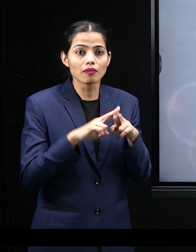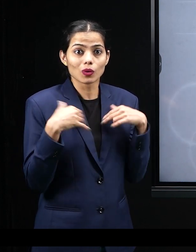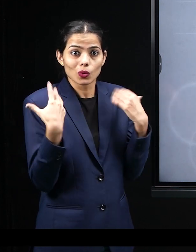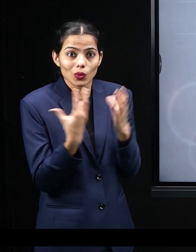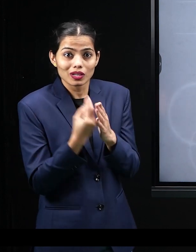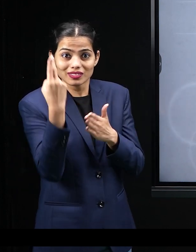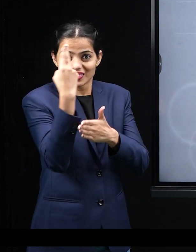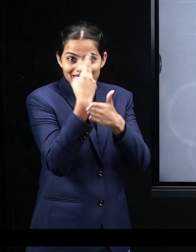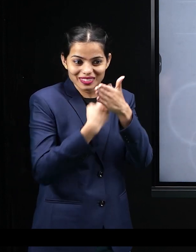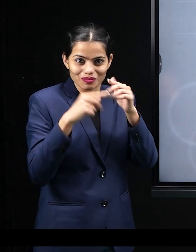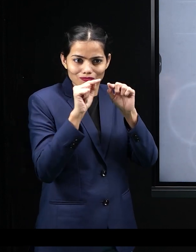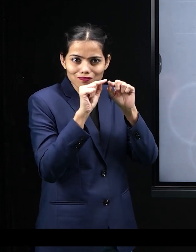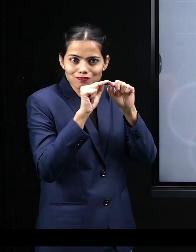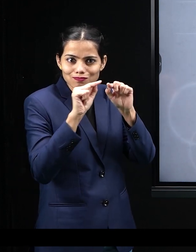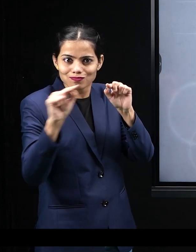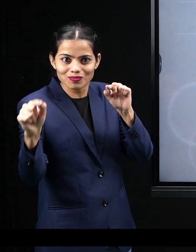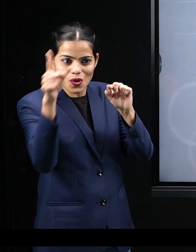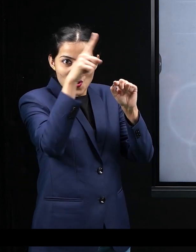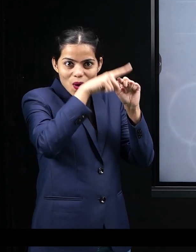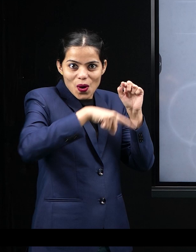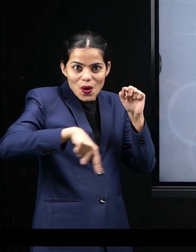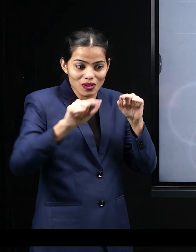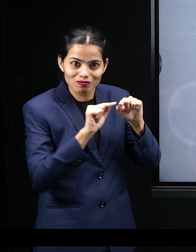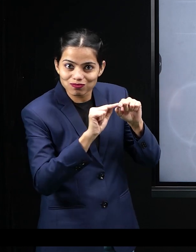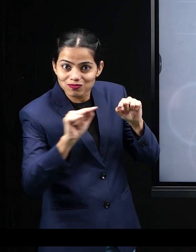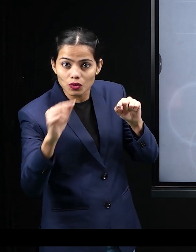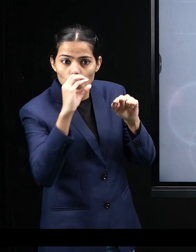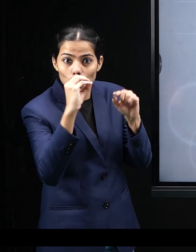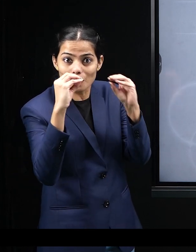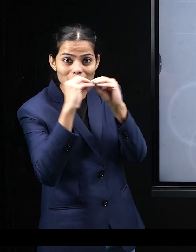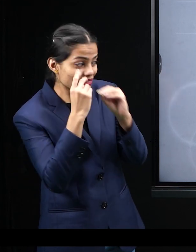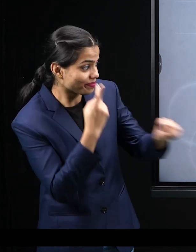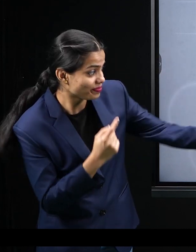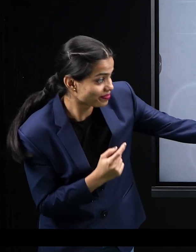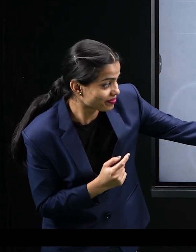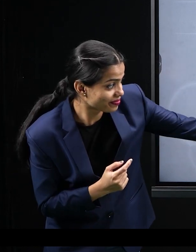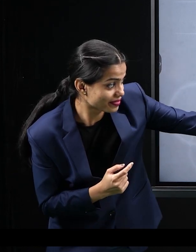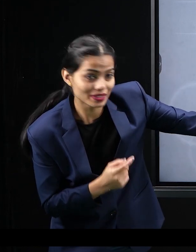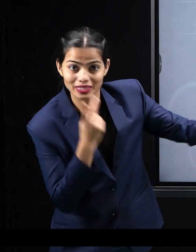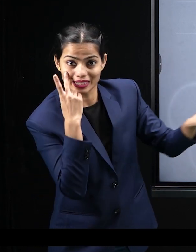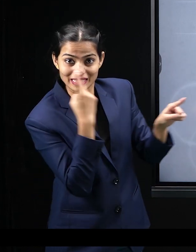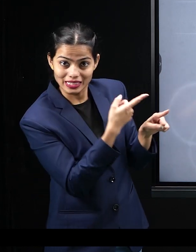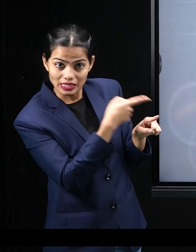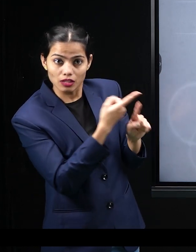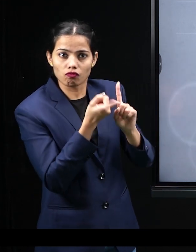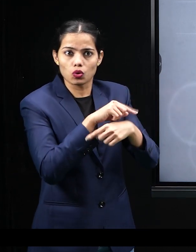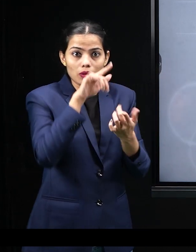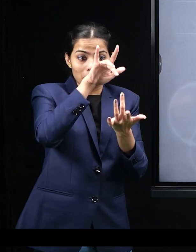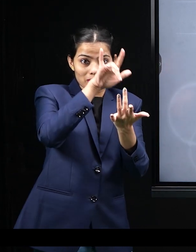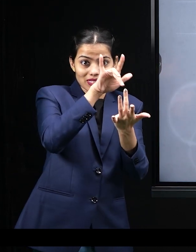draw a line OB from the center of the circle O to the midpoint of